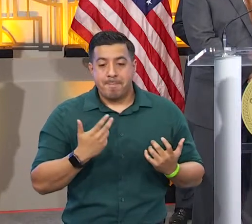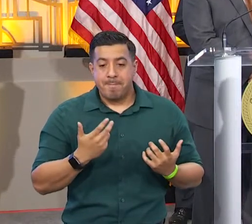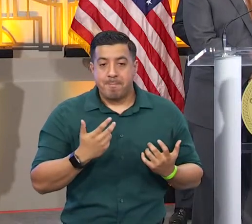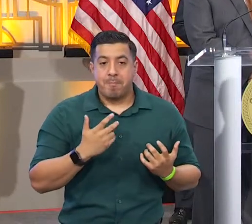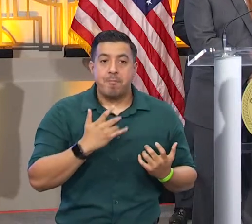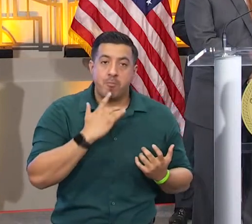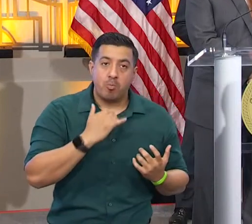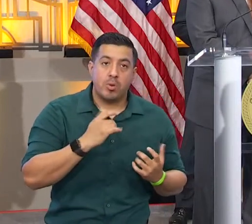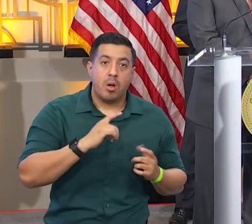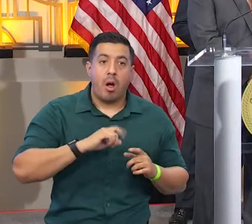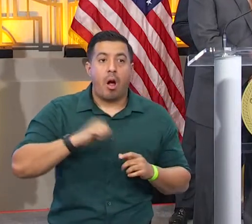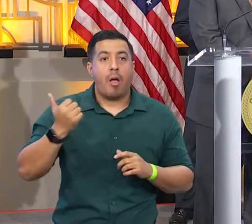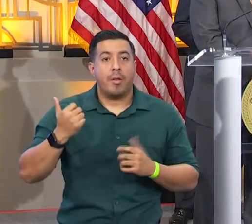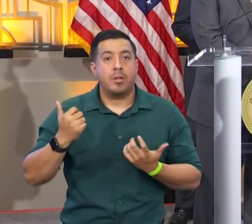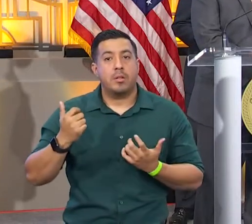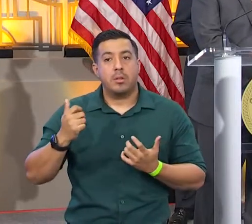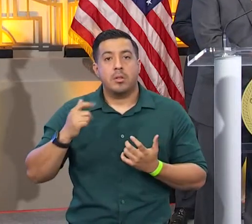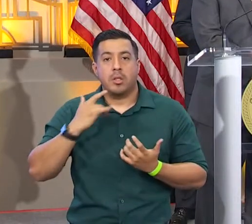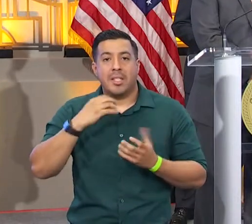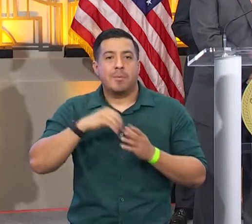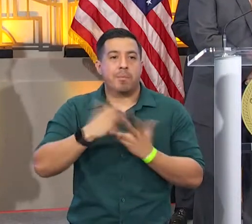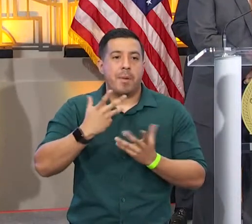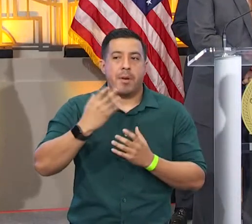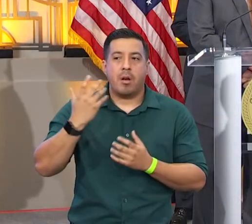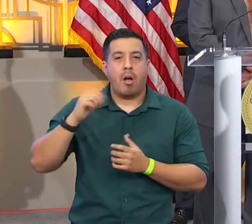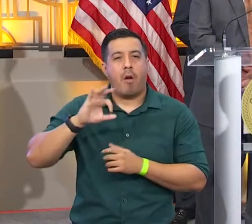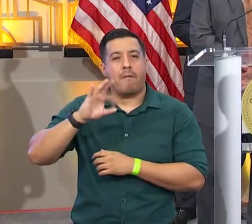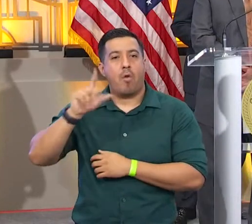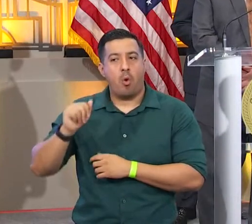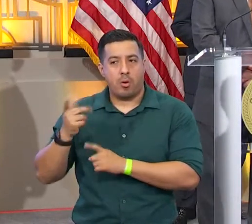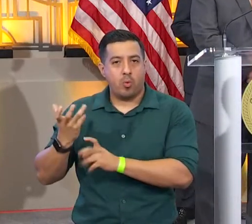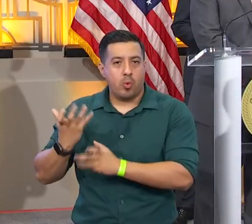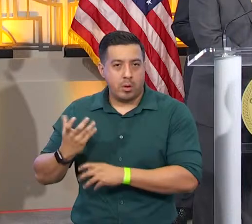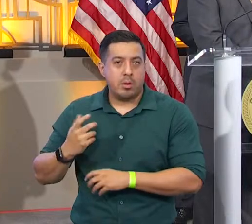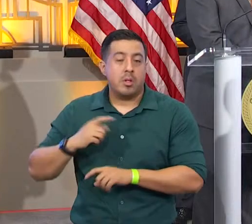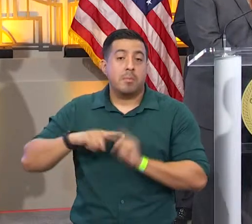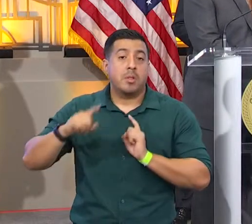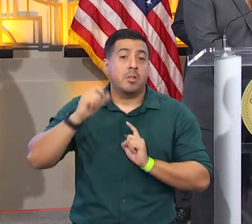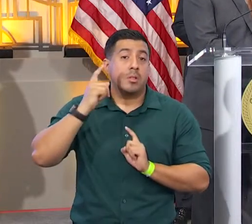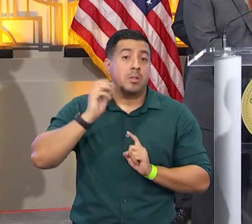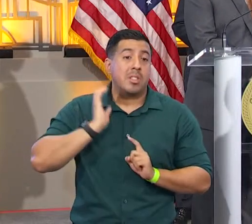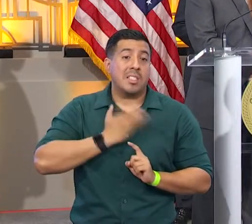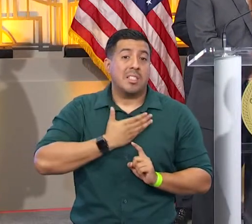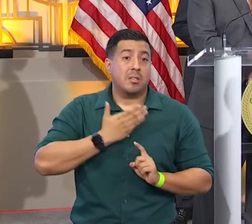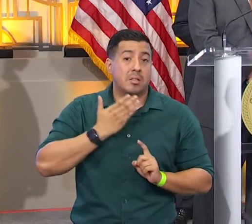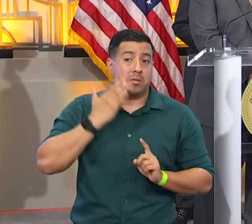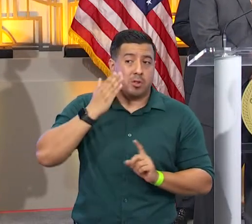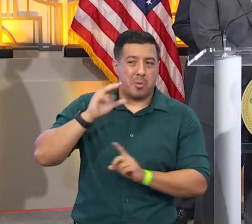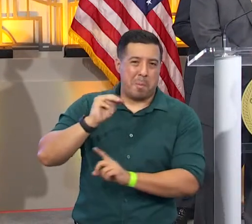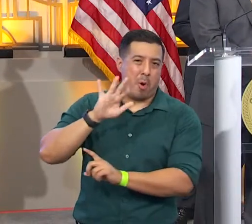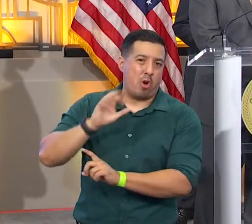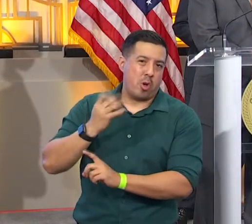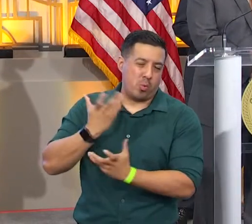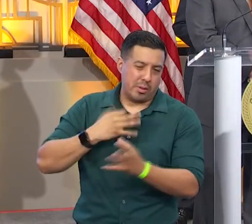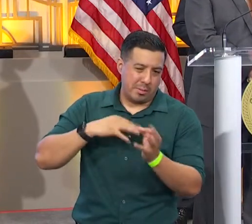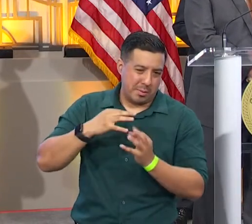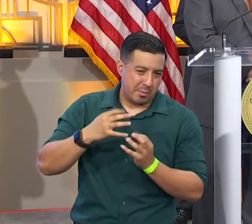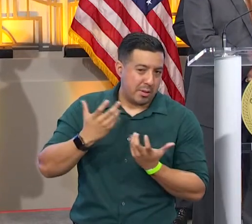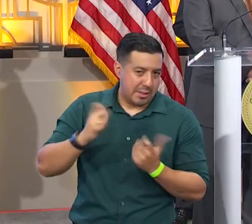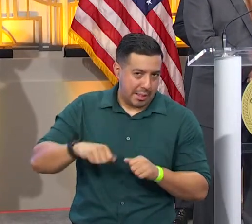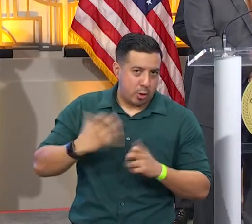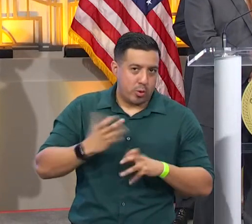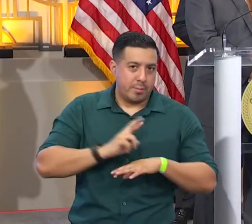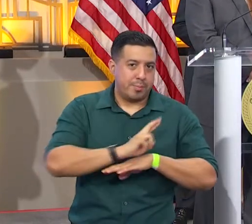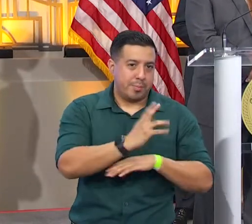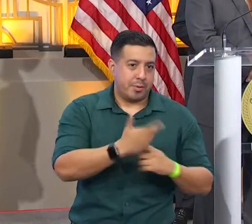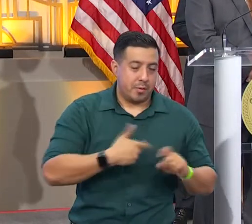The likely contenders will be launched out of Florida. The future of what Ellington can support is something Mario can deal with. From a science and research